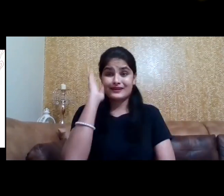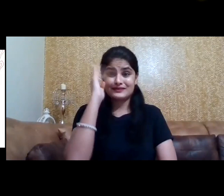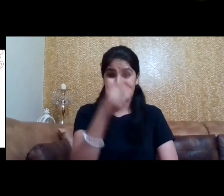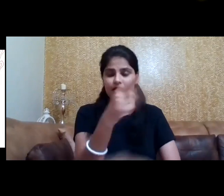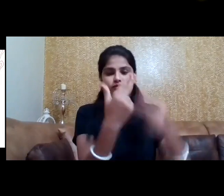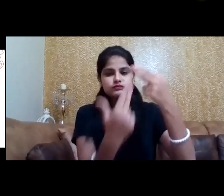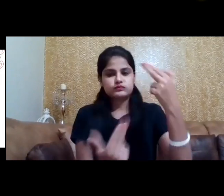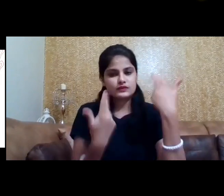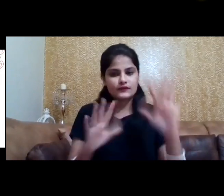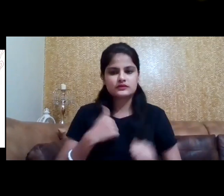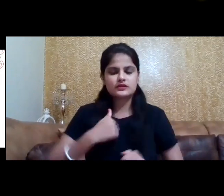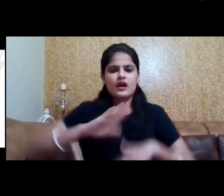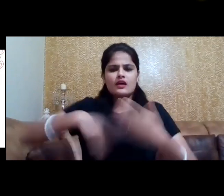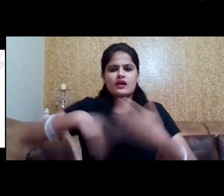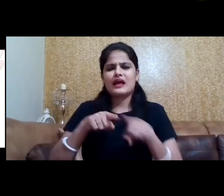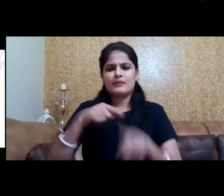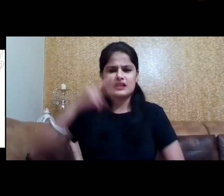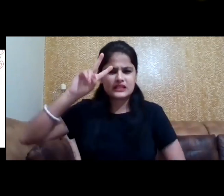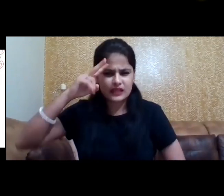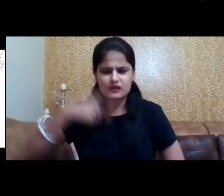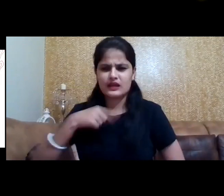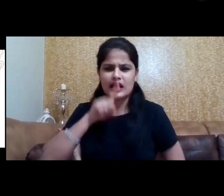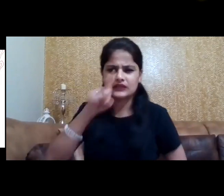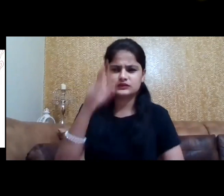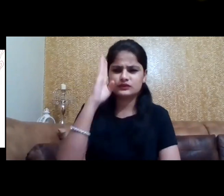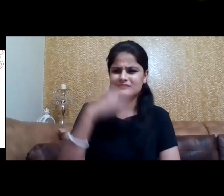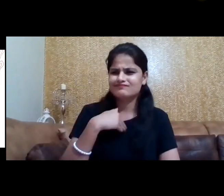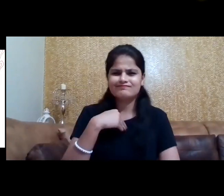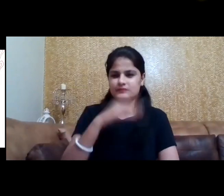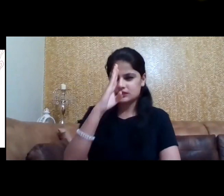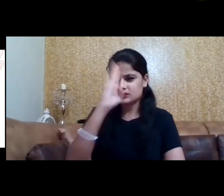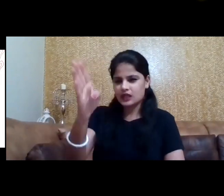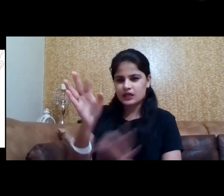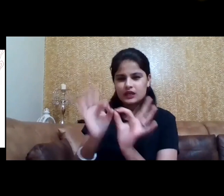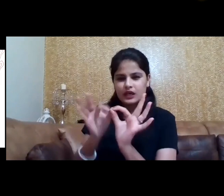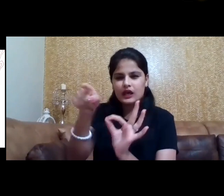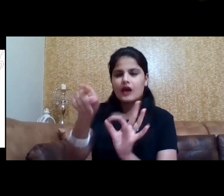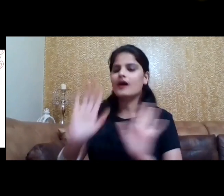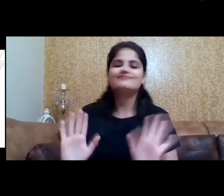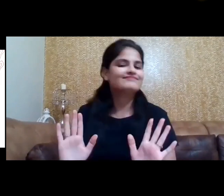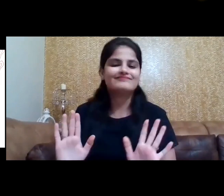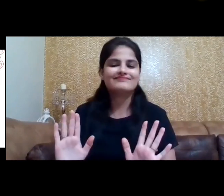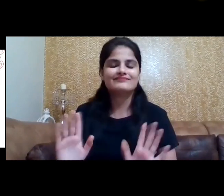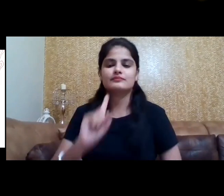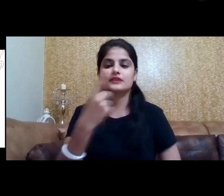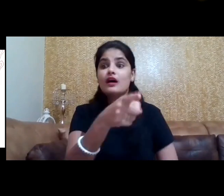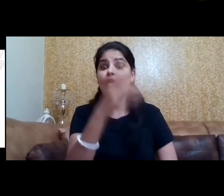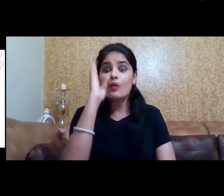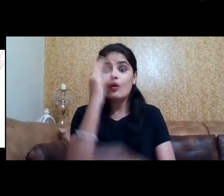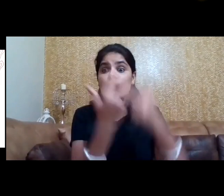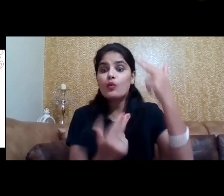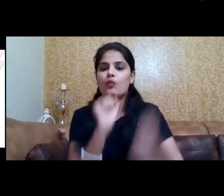is there is a presenter on screen and there is the interpreter. But if you have a doubt, please direct your questions